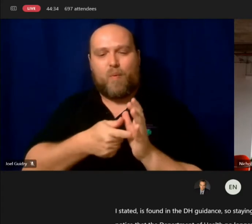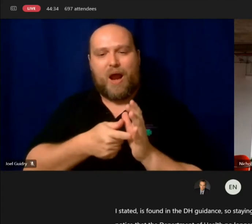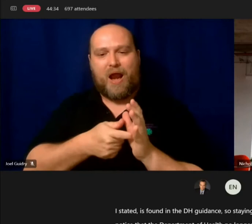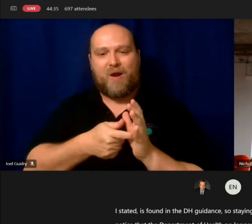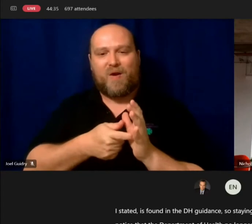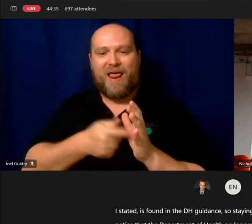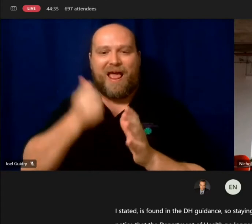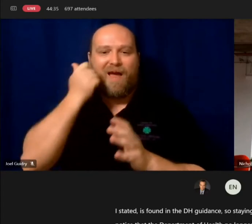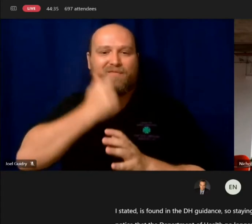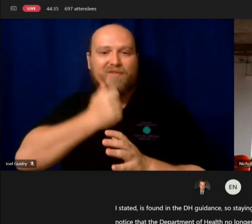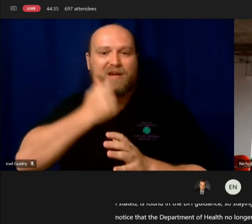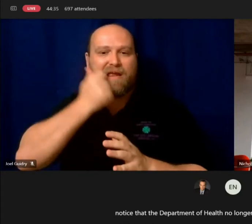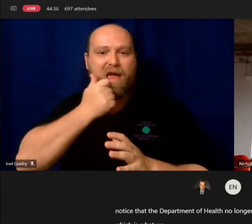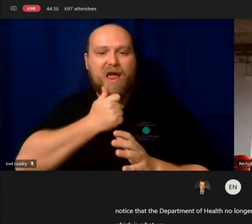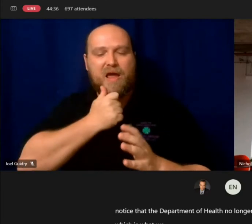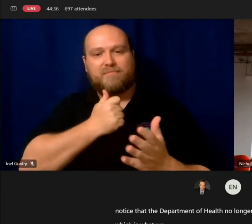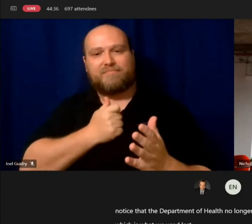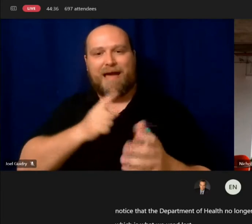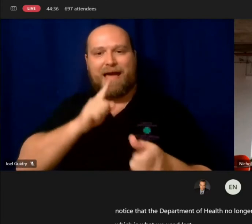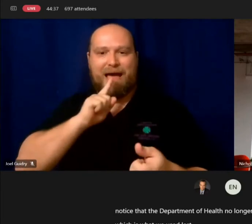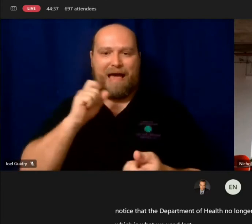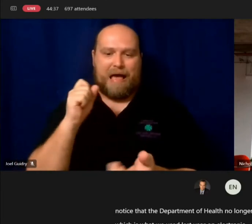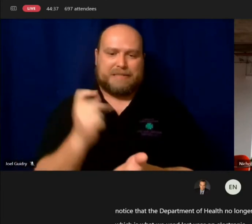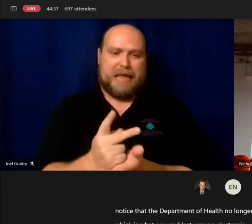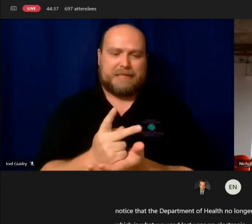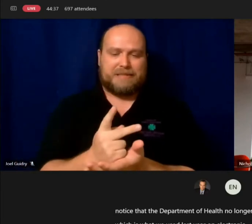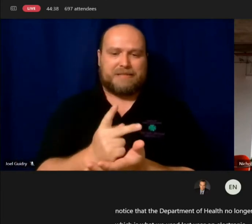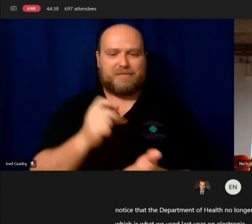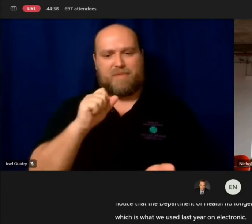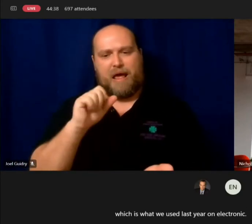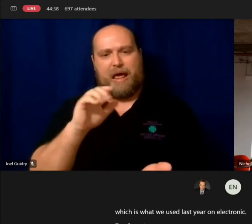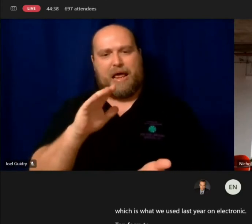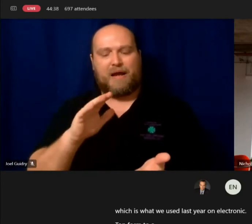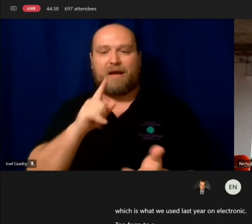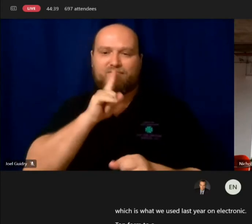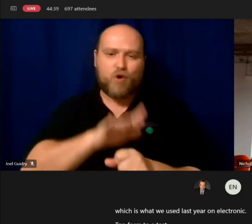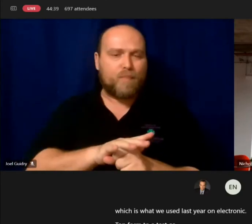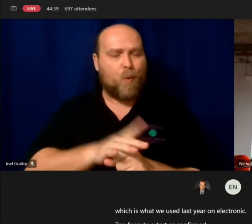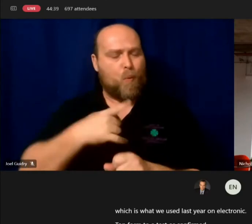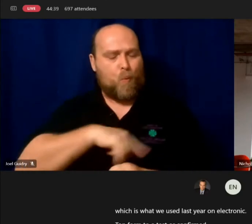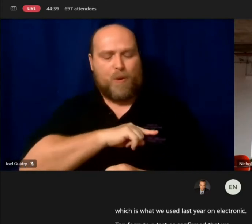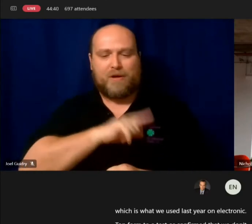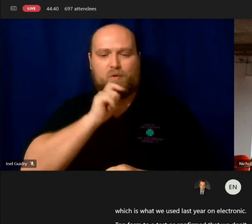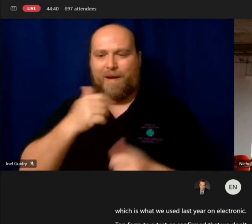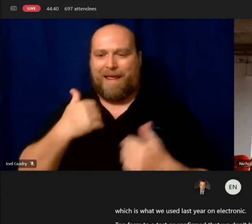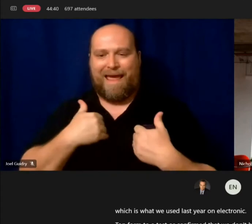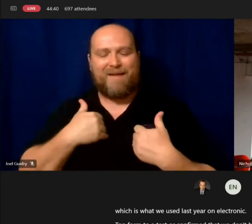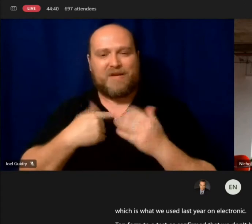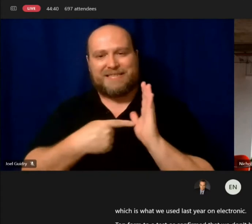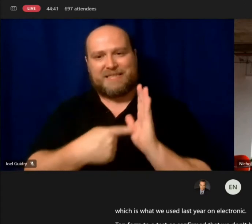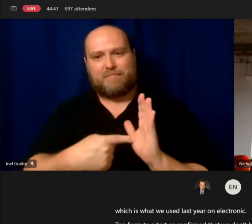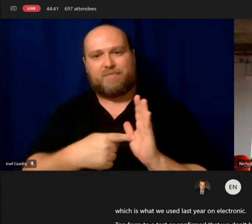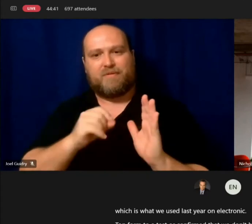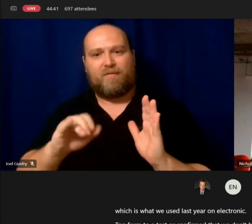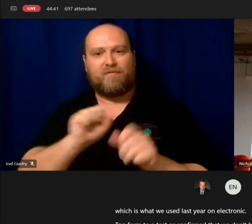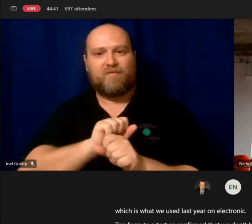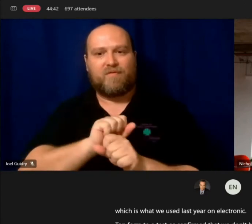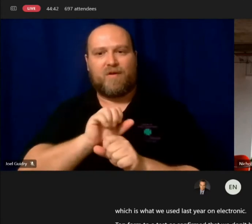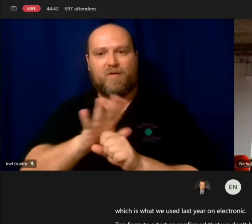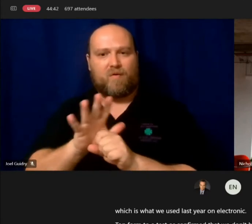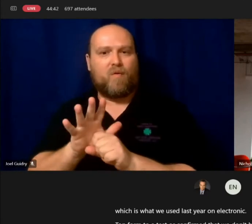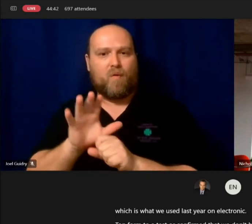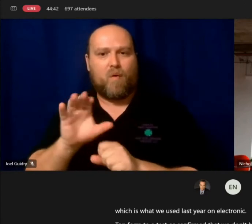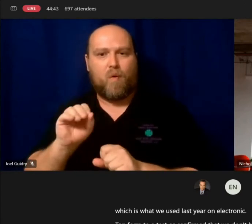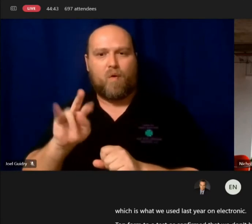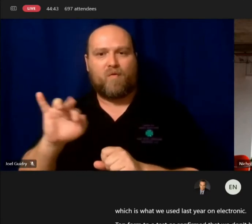year on an electronic platform to attest or confirm that we don't have any symptoms of COVID-19. However, all of us